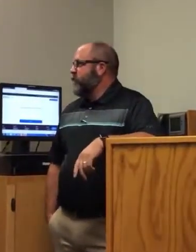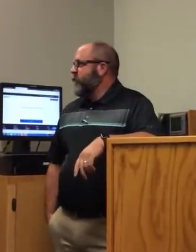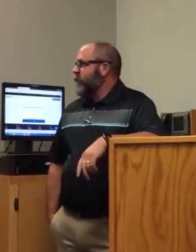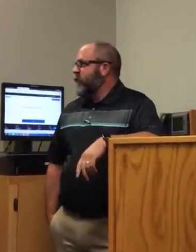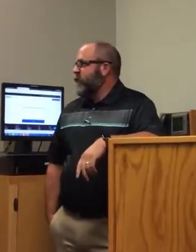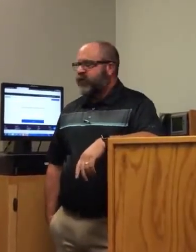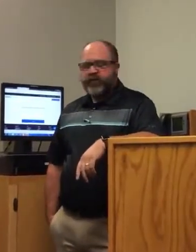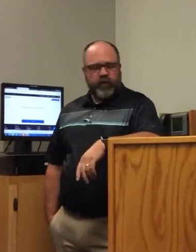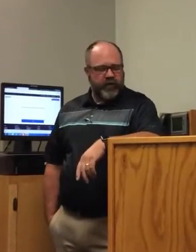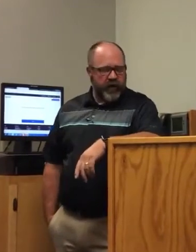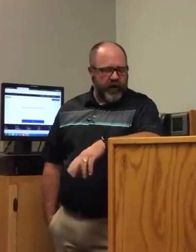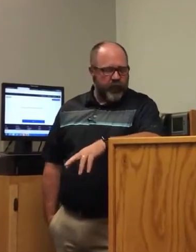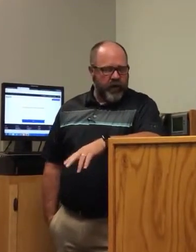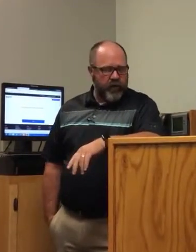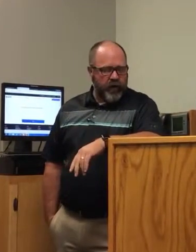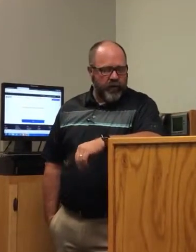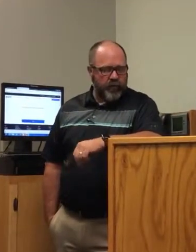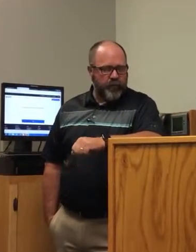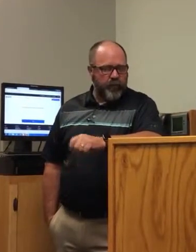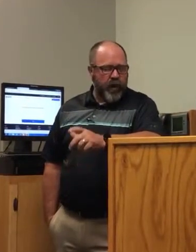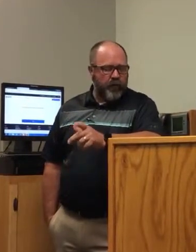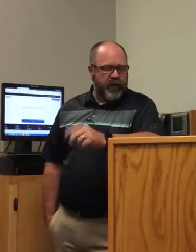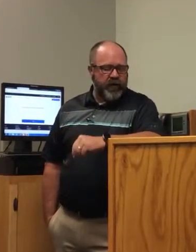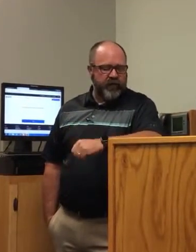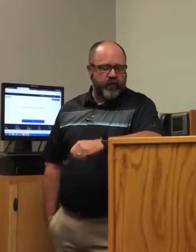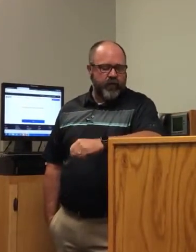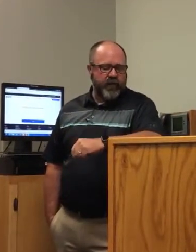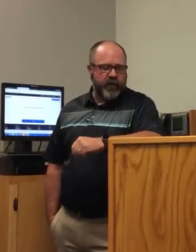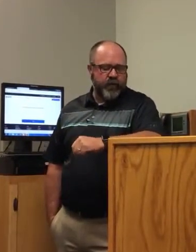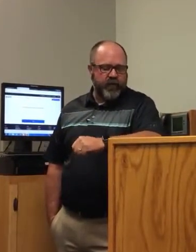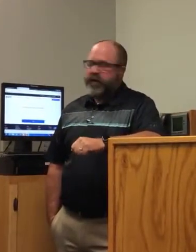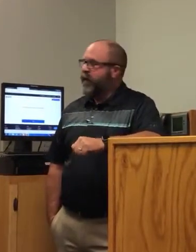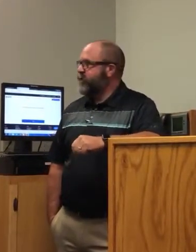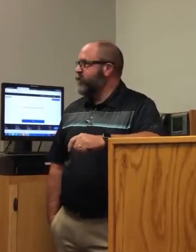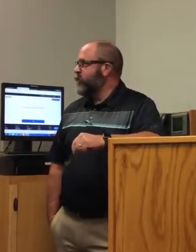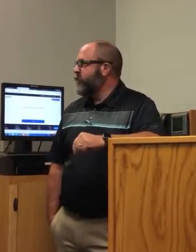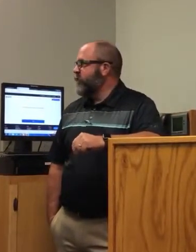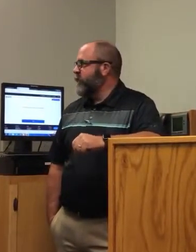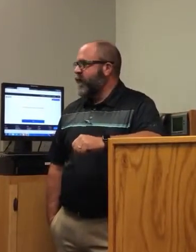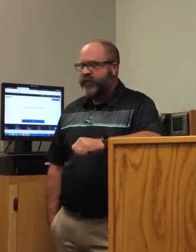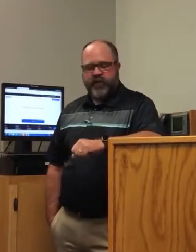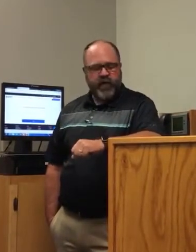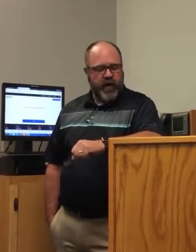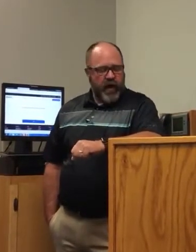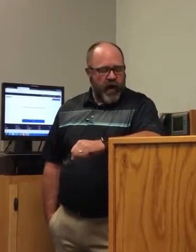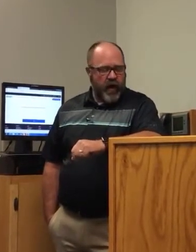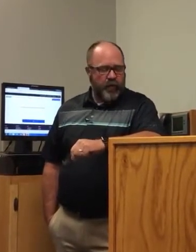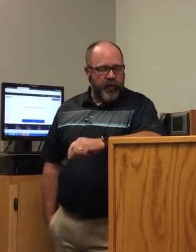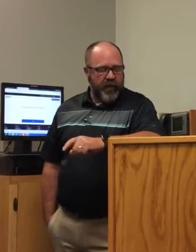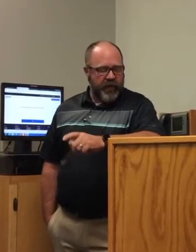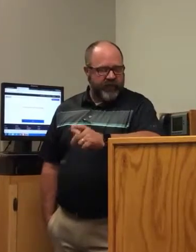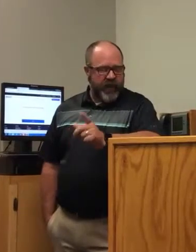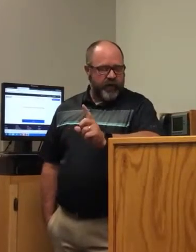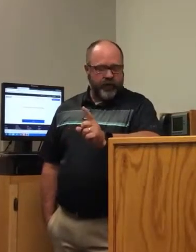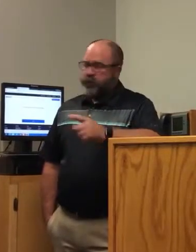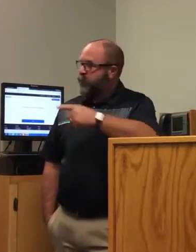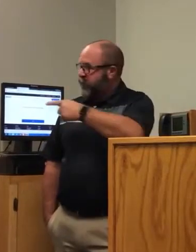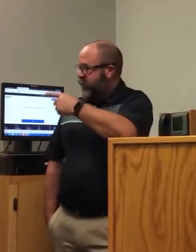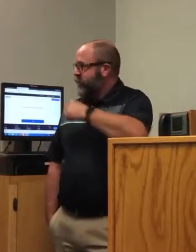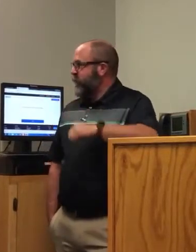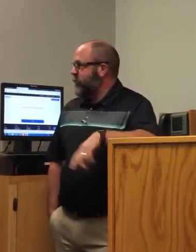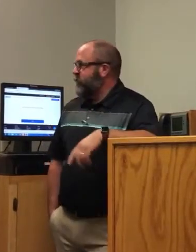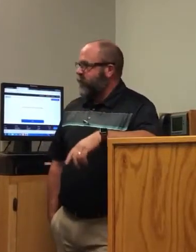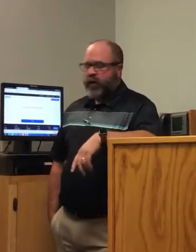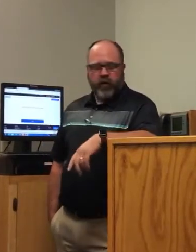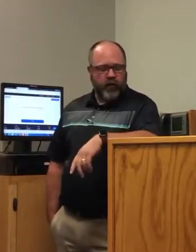deaf and hard of hearing, and she's going to talk about our blended classroom that we did with the Kansas School for the Deaf. And this kind of,